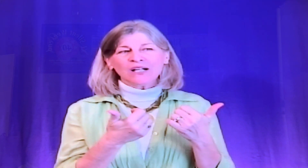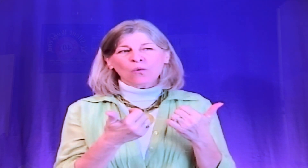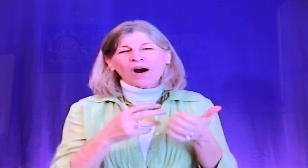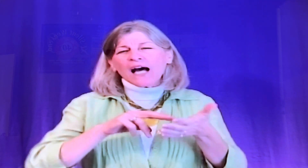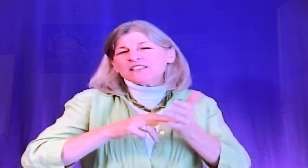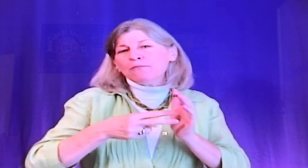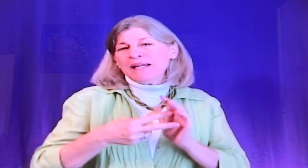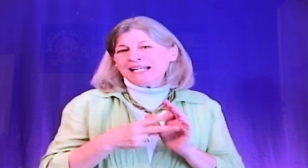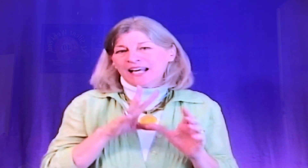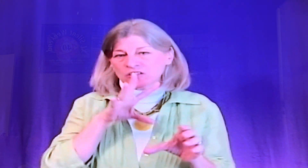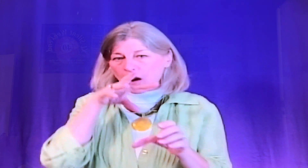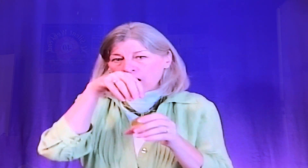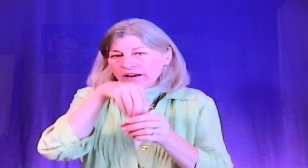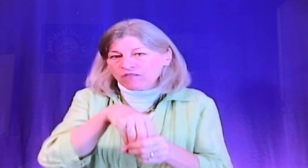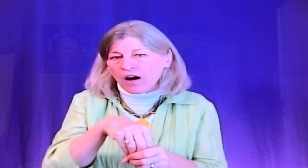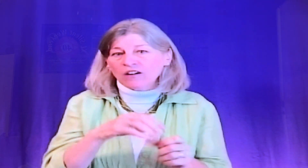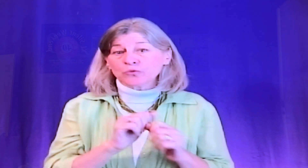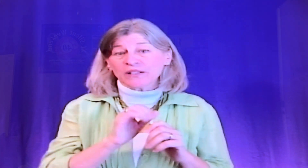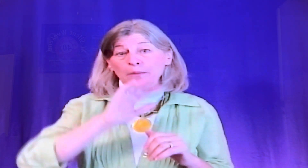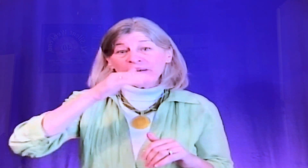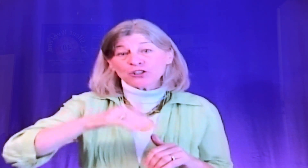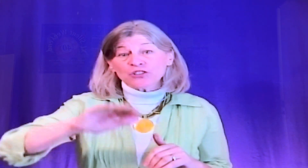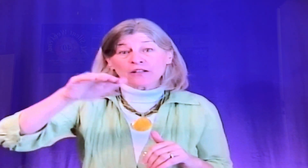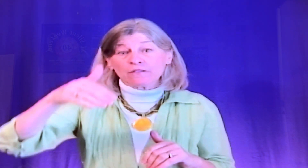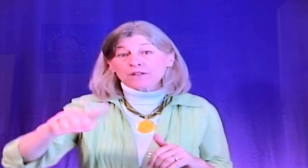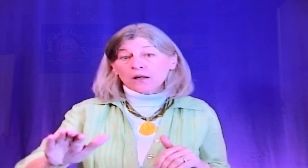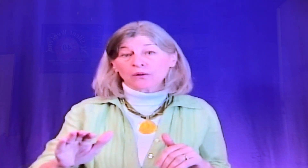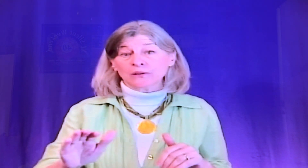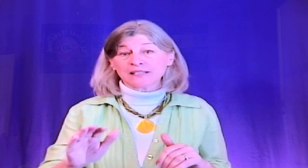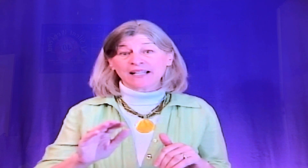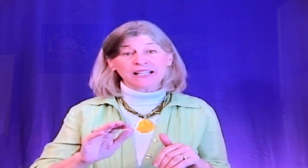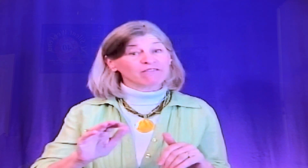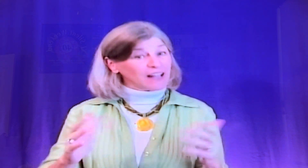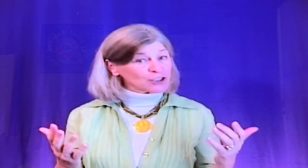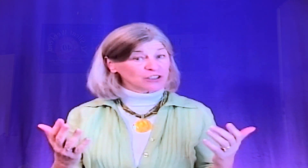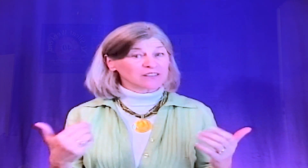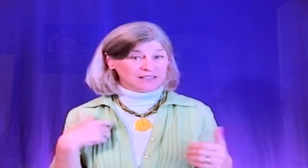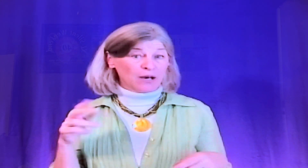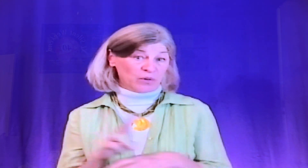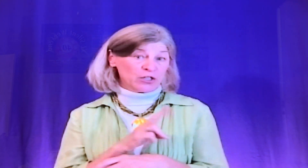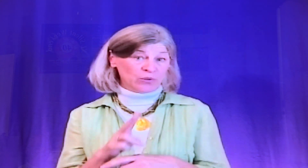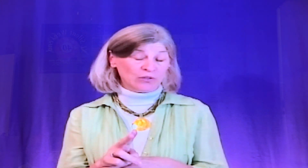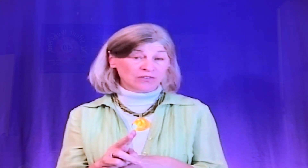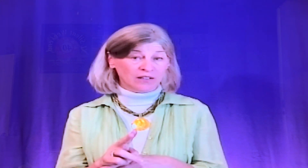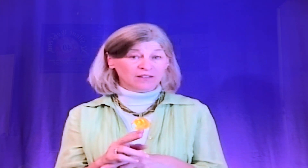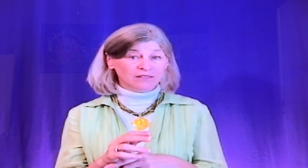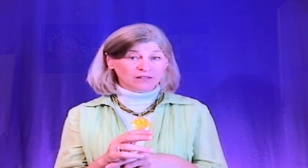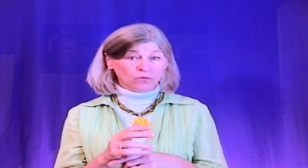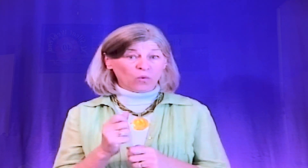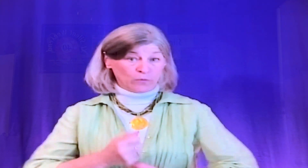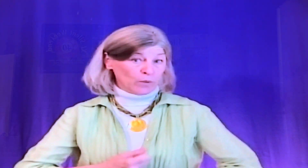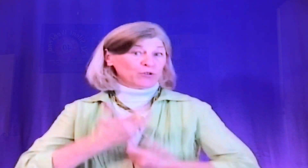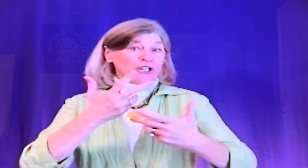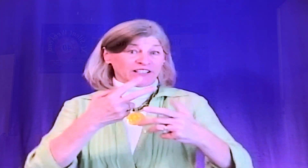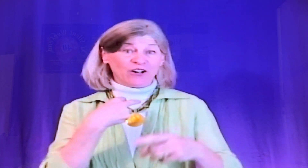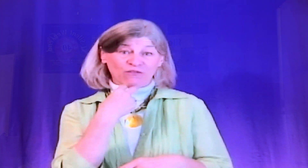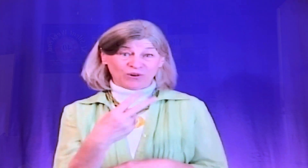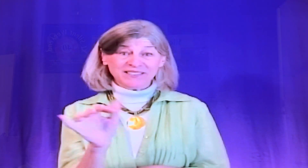what kinds of meanings are involved with the pitches and the flows and the inflection that we use when we're projecting our voice as